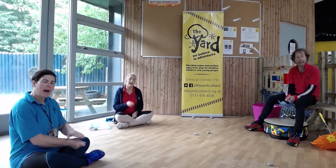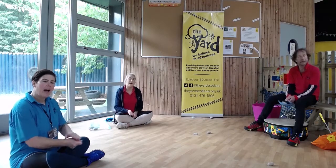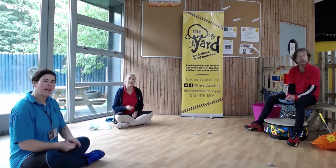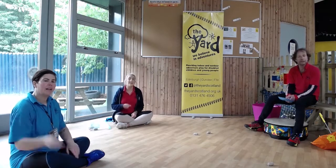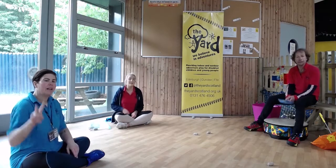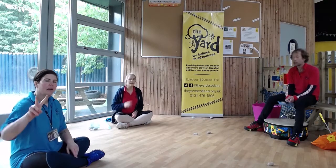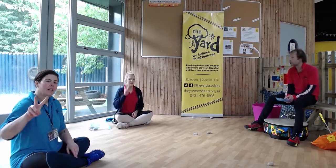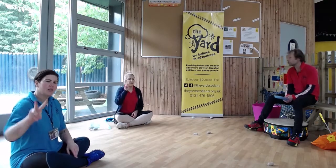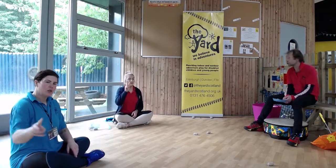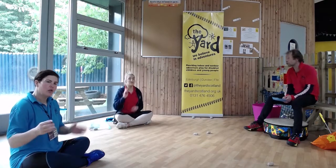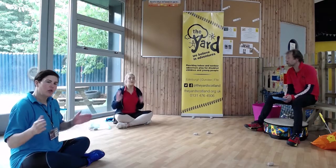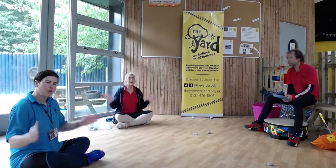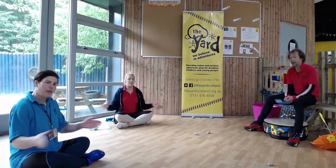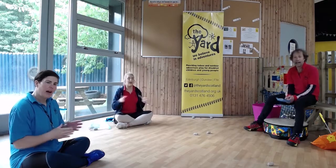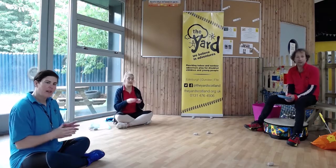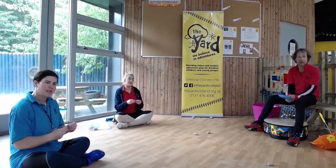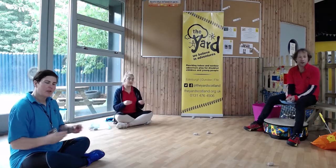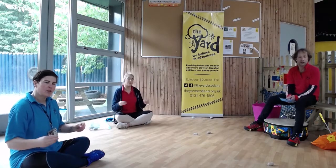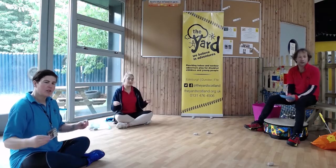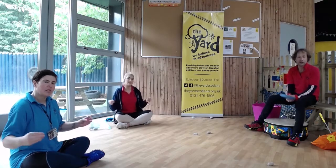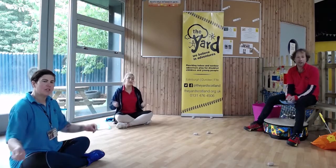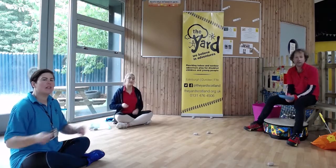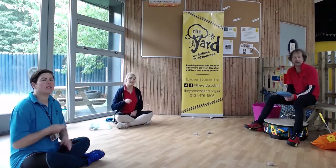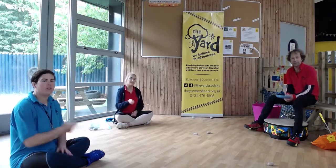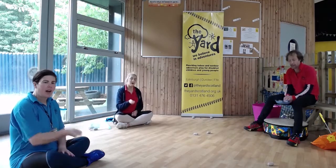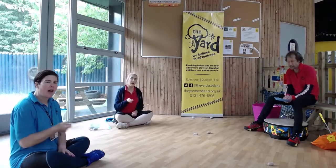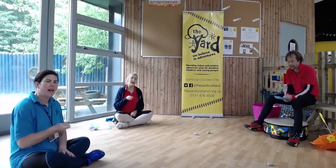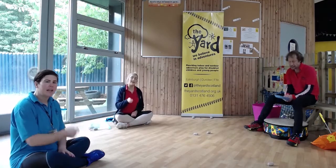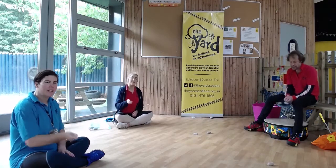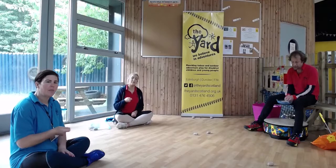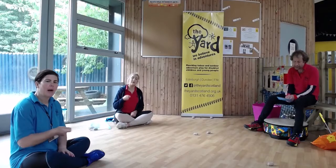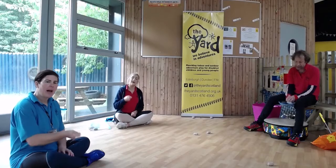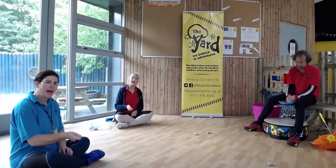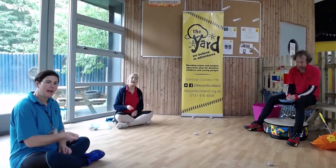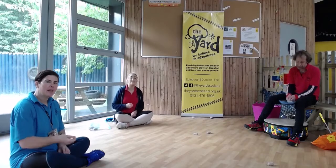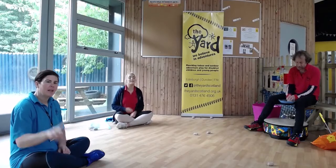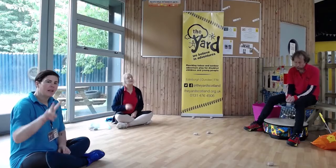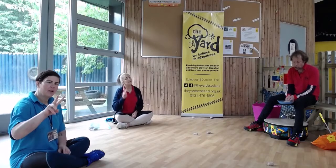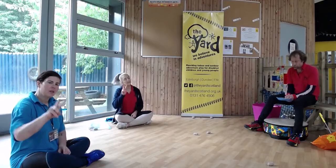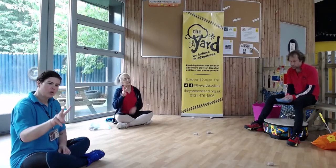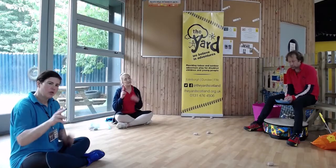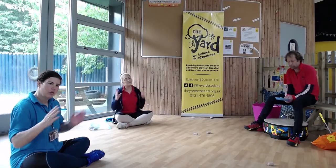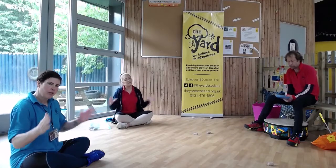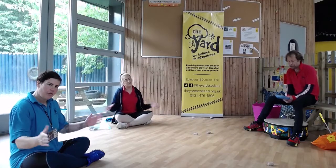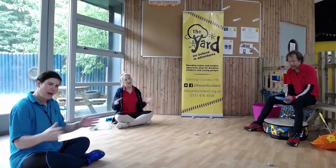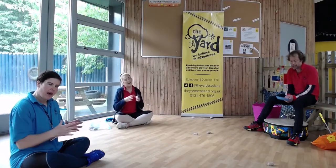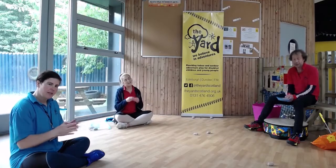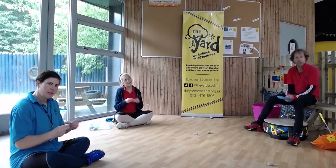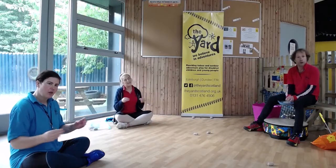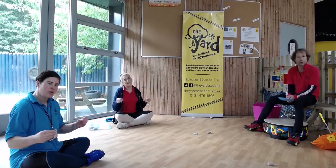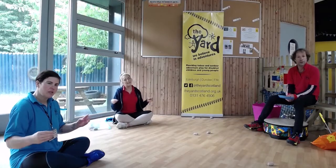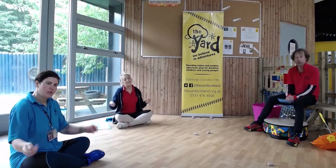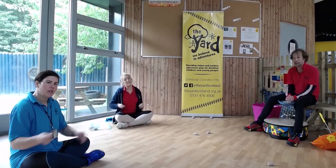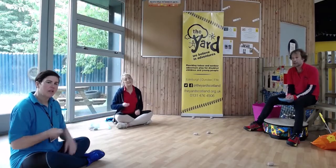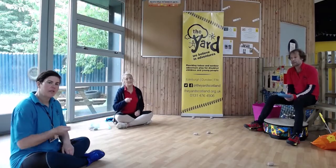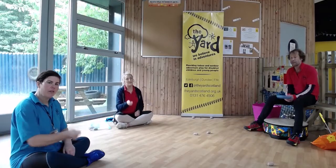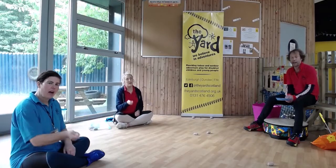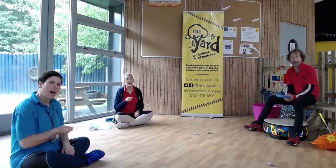pan. Two fat sausages by the pan. Two fat sausages fry